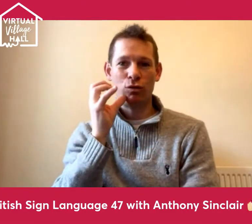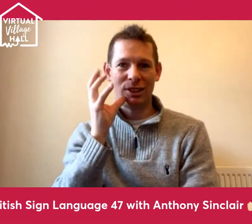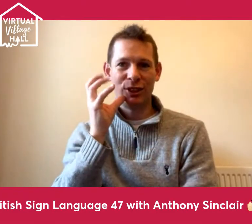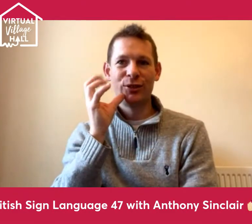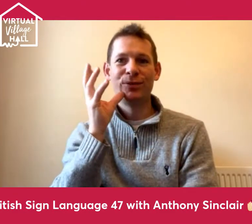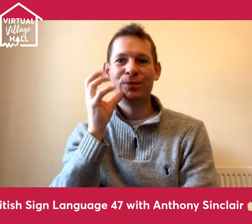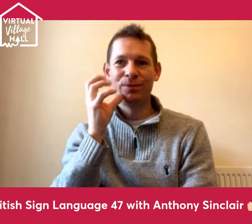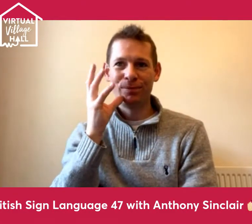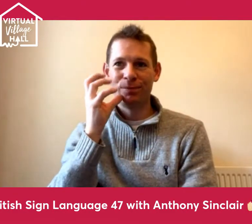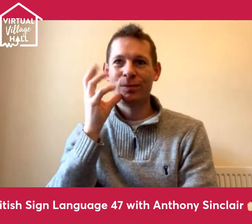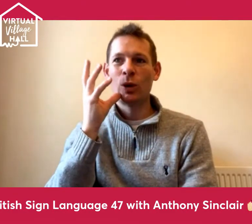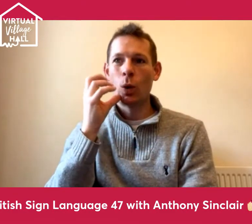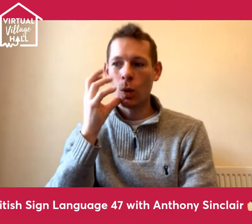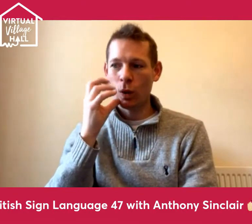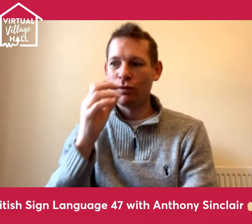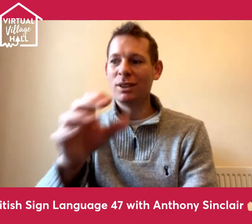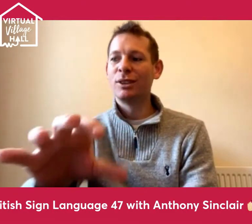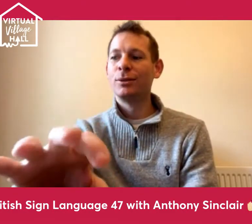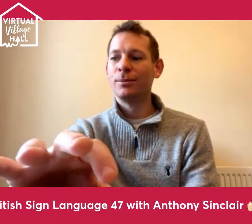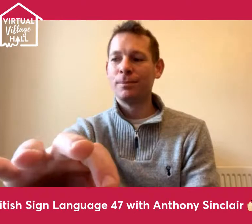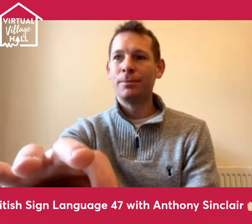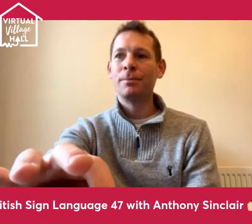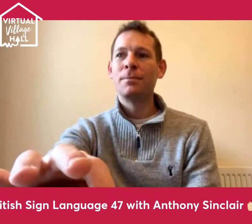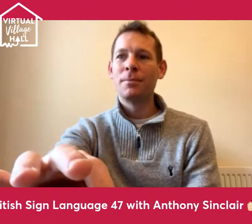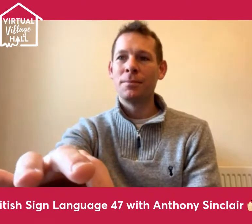Perfect answers. Most of you got that. That was orange.